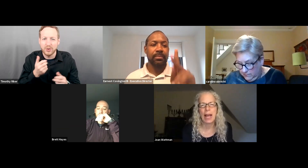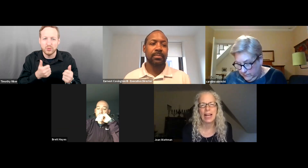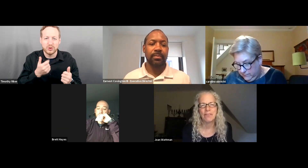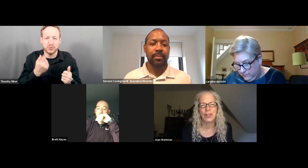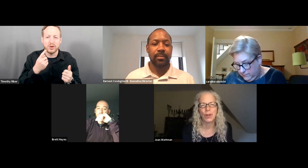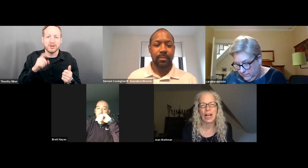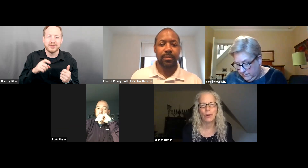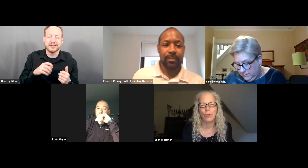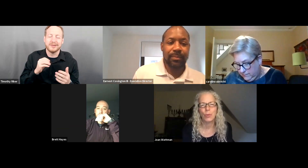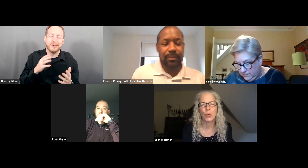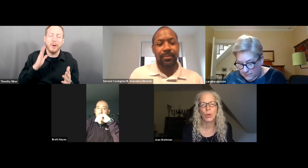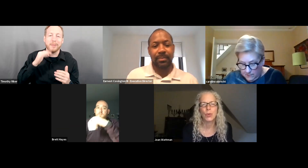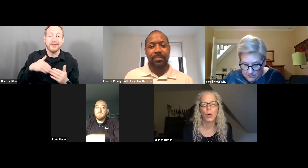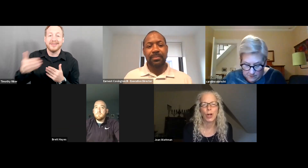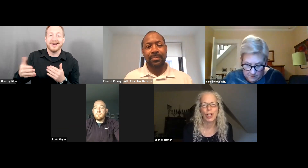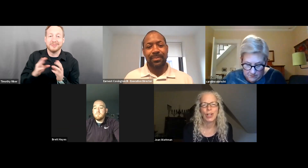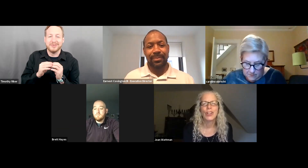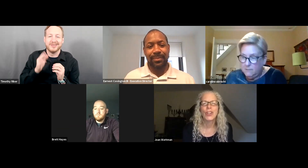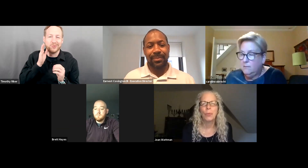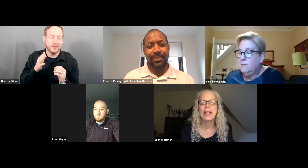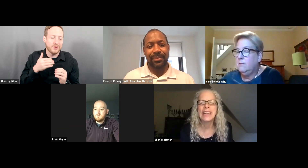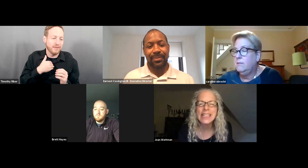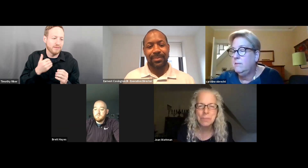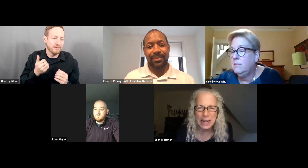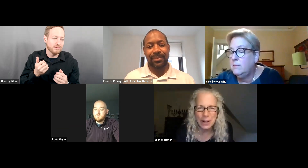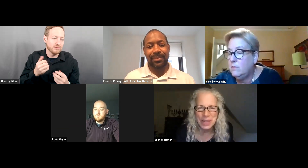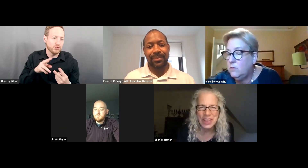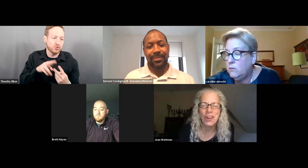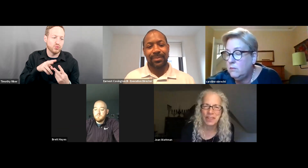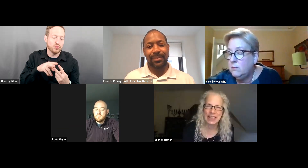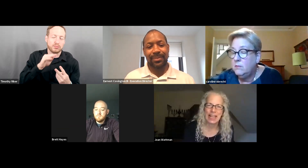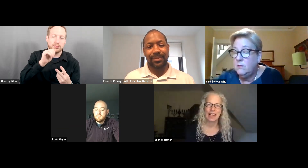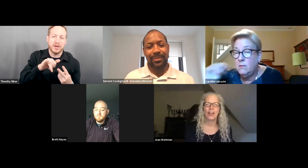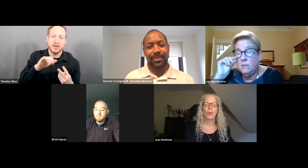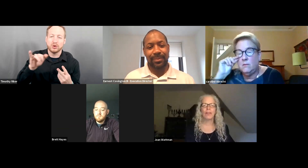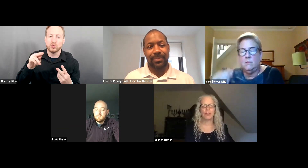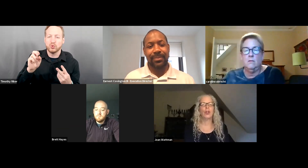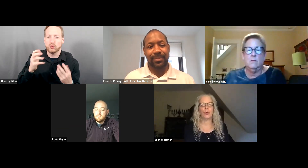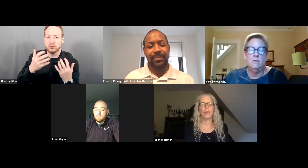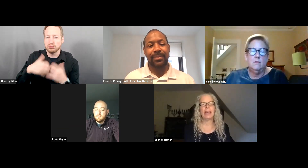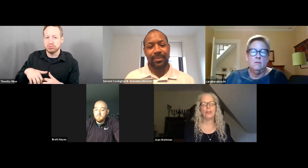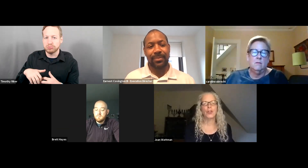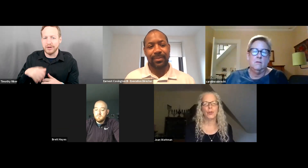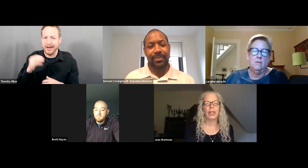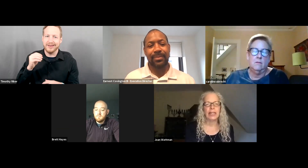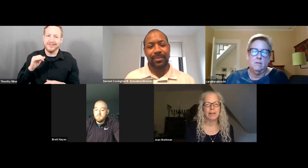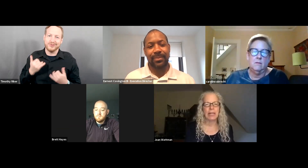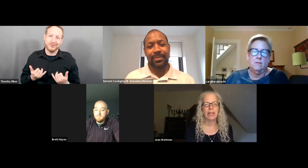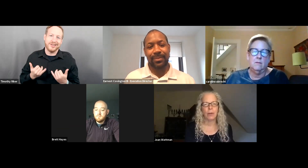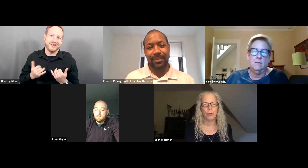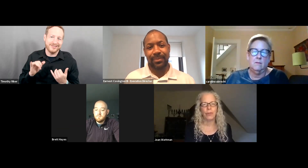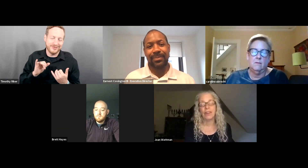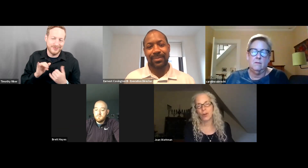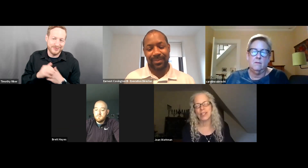to go back and figure it out, which ones were. So by the next meeting, we'll have clarified that. We'll have 2, the May and June, that need to